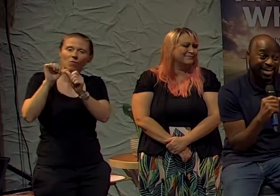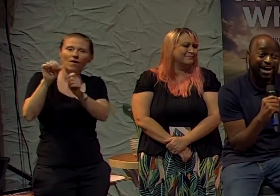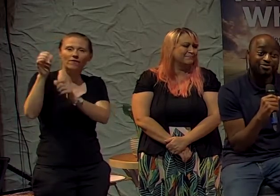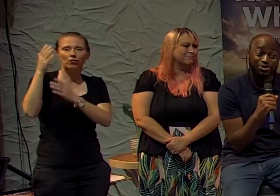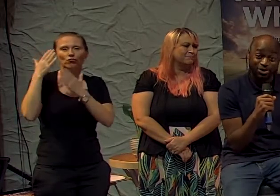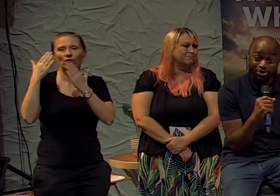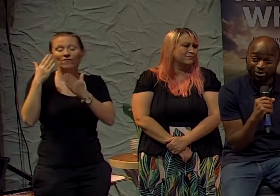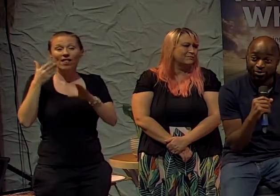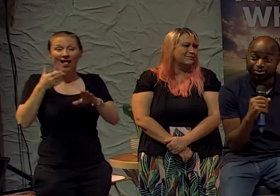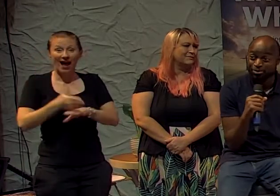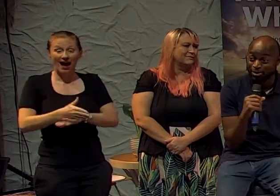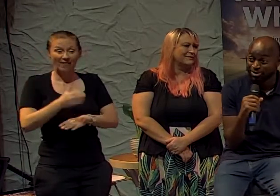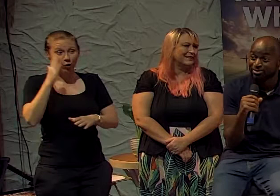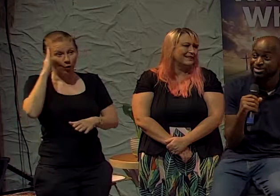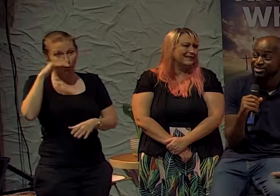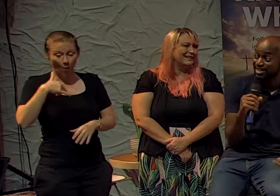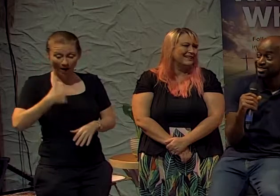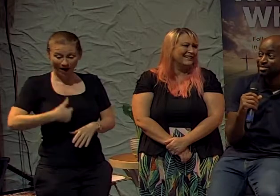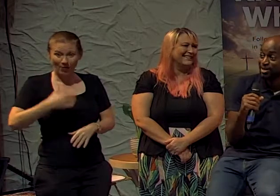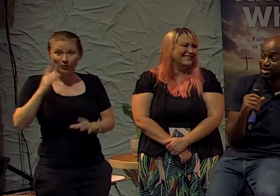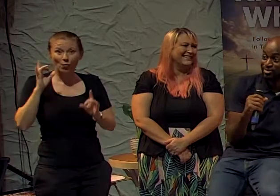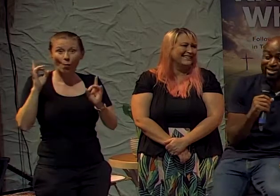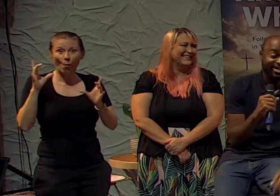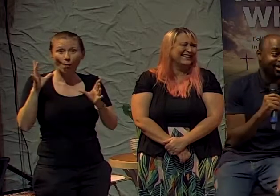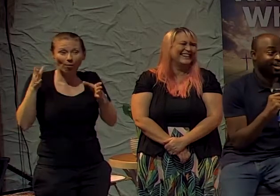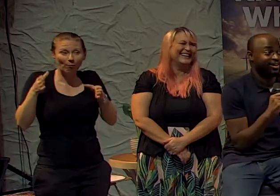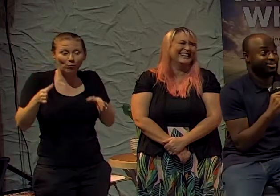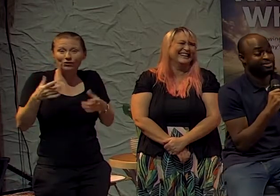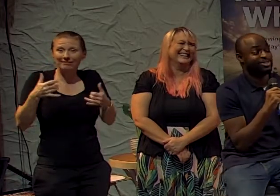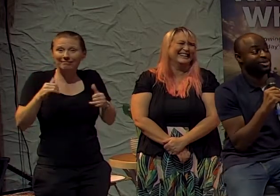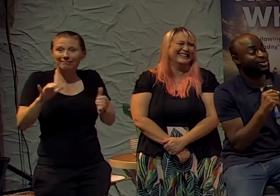she, after knowing what a horrible person I was, decided to marry me.